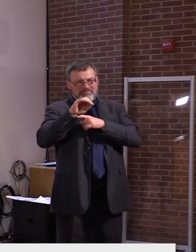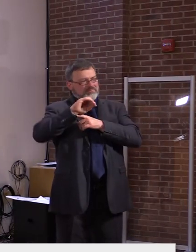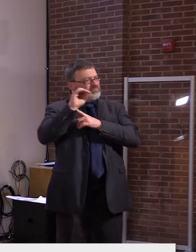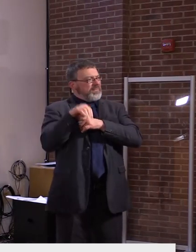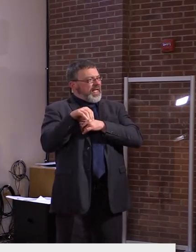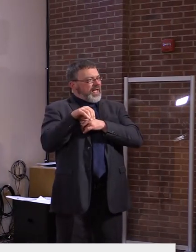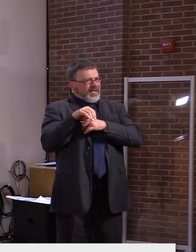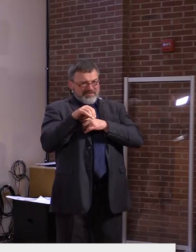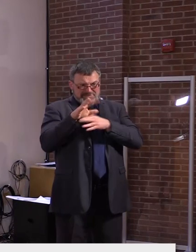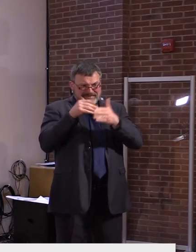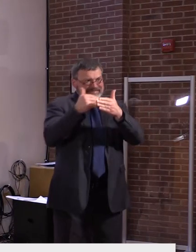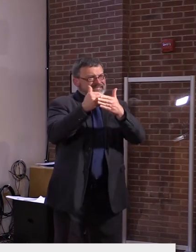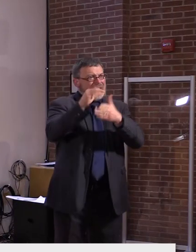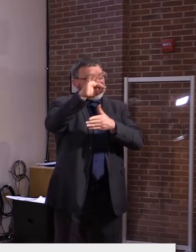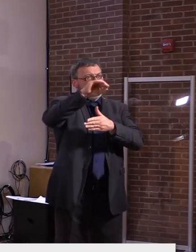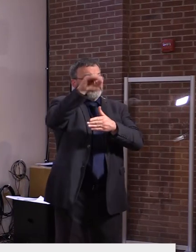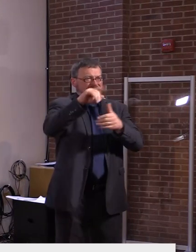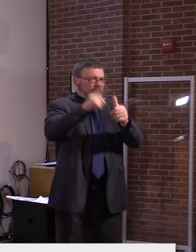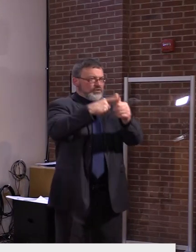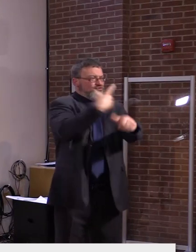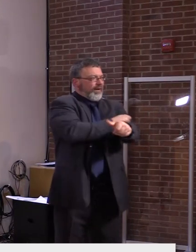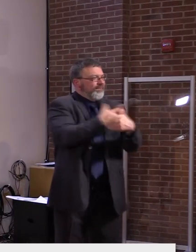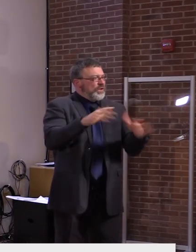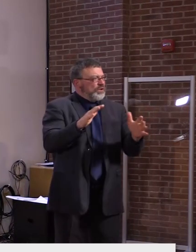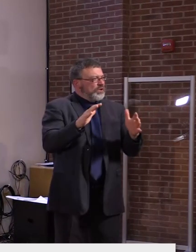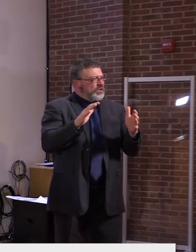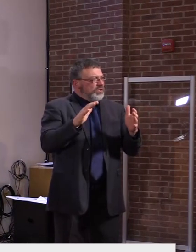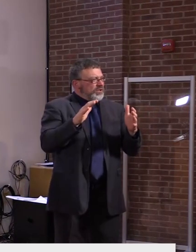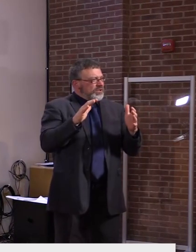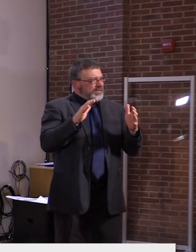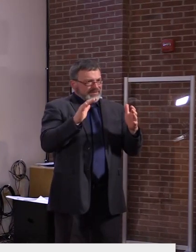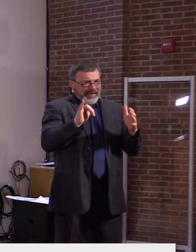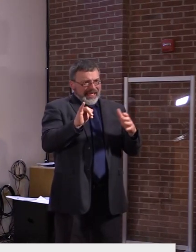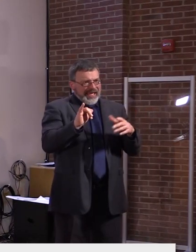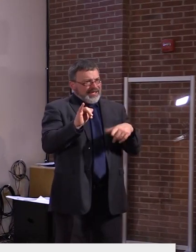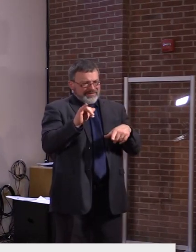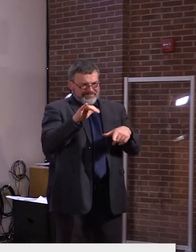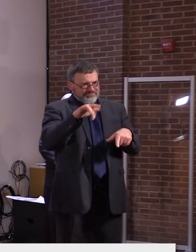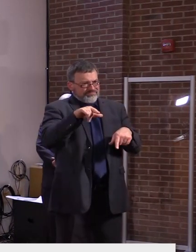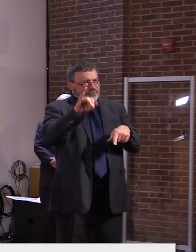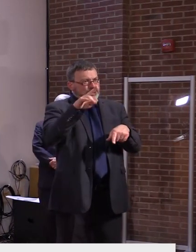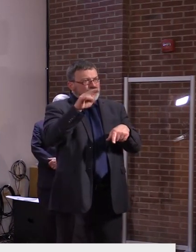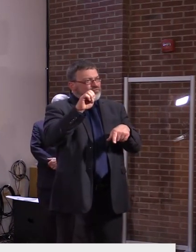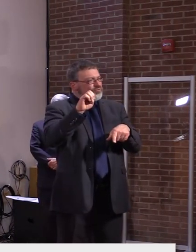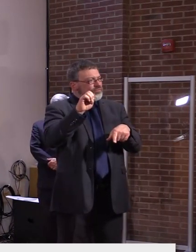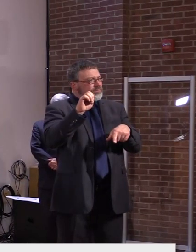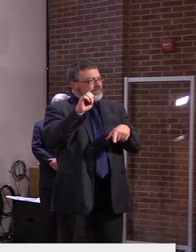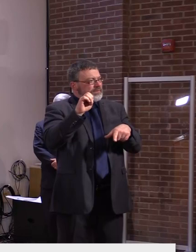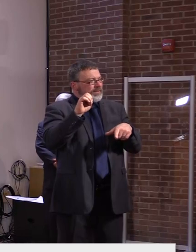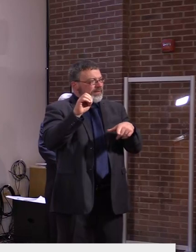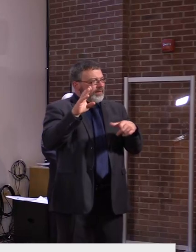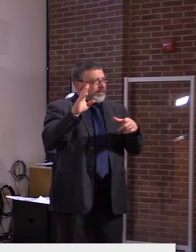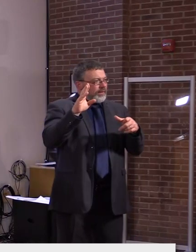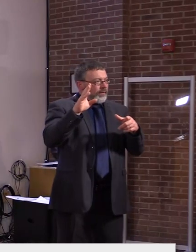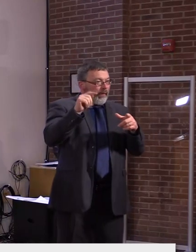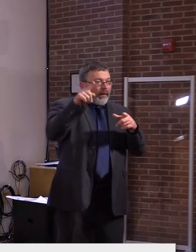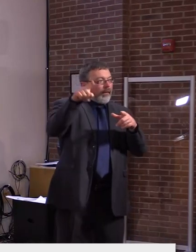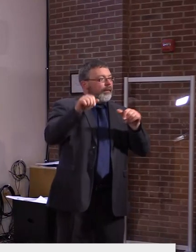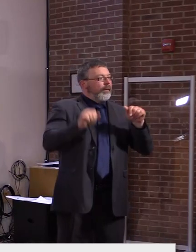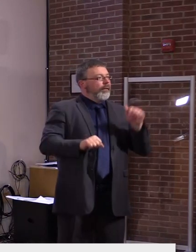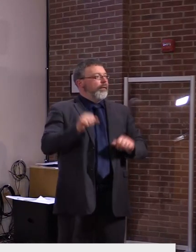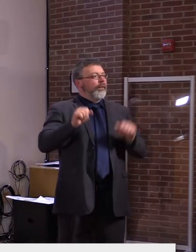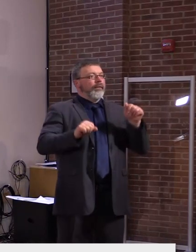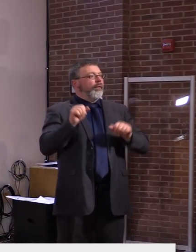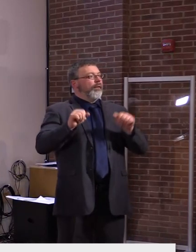90% now, since mid-June. That's not a huge amount of time, and look how many people came aboard. So I'm convinced,